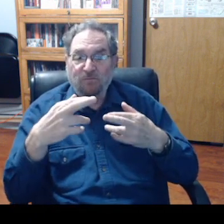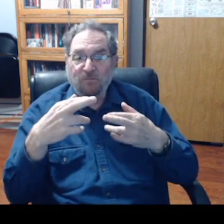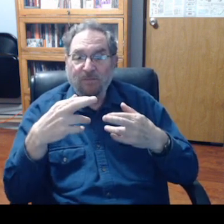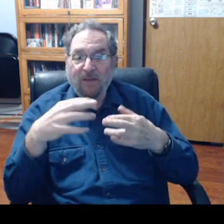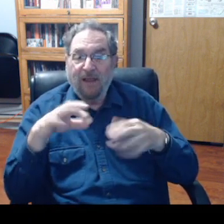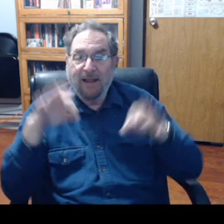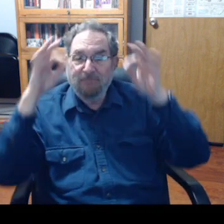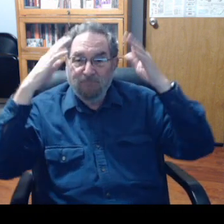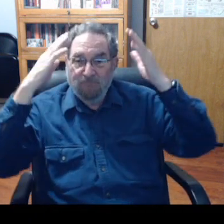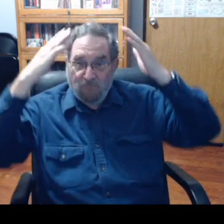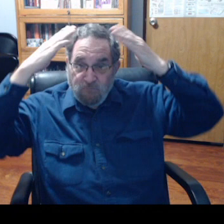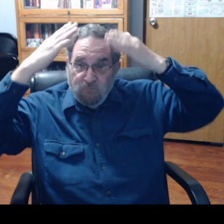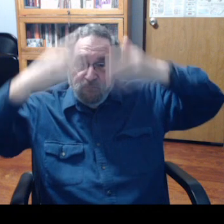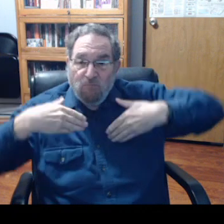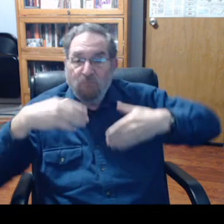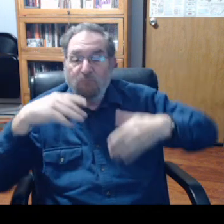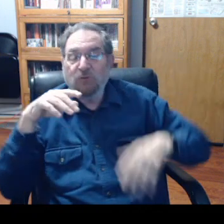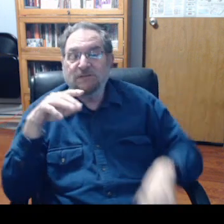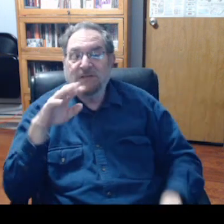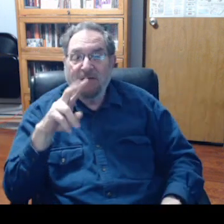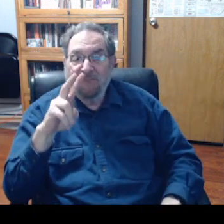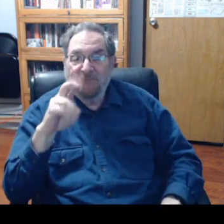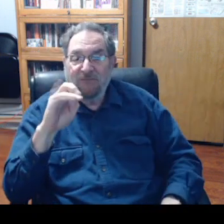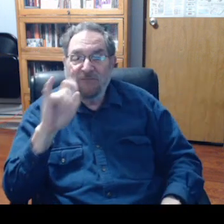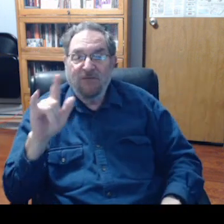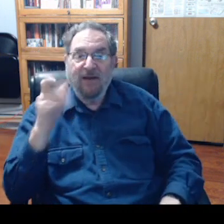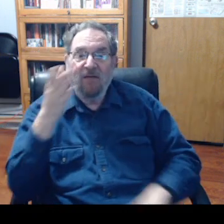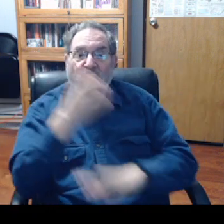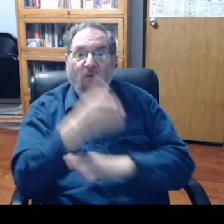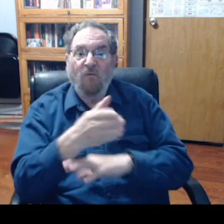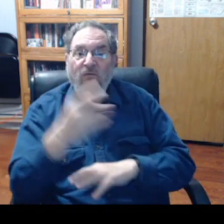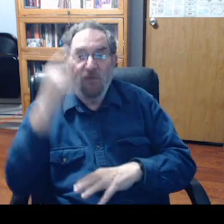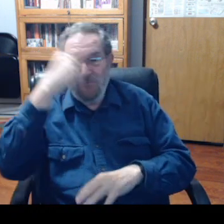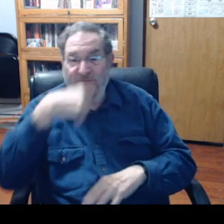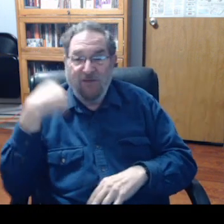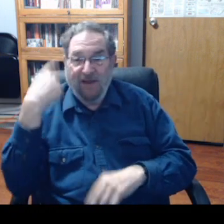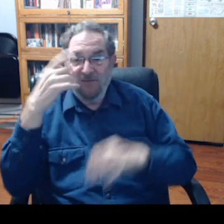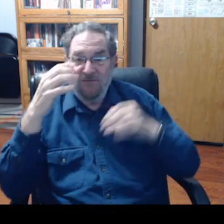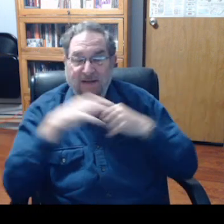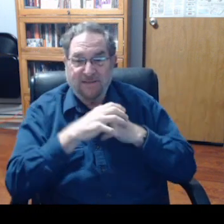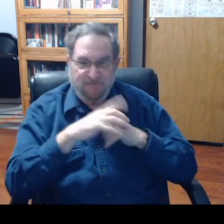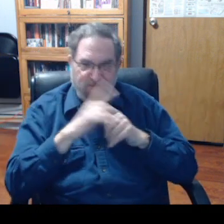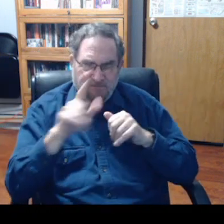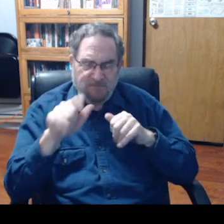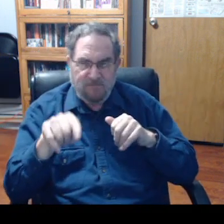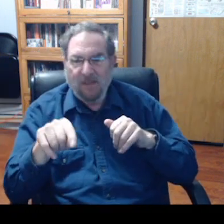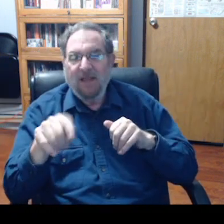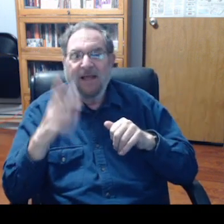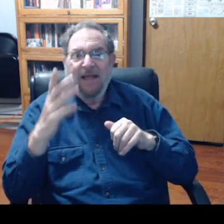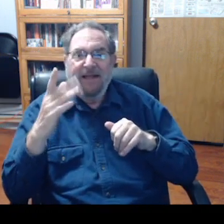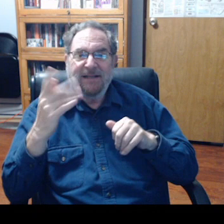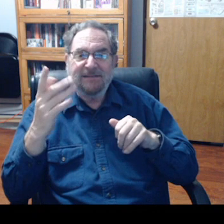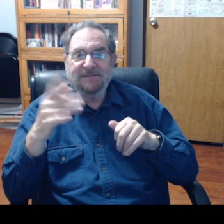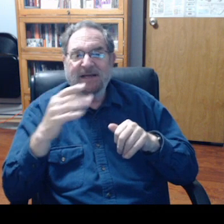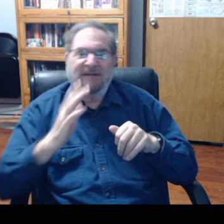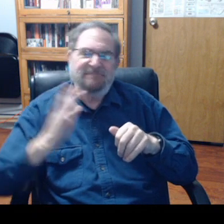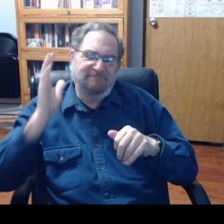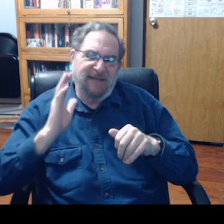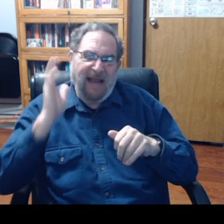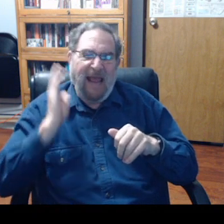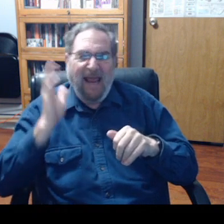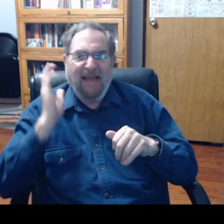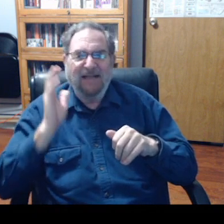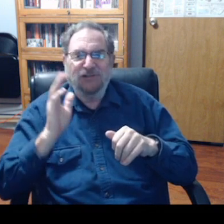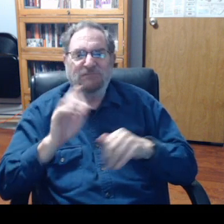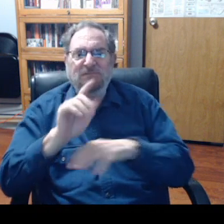room and put the veil over her face. This is